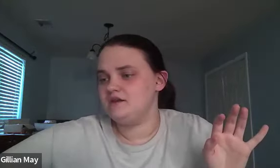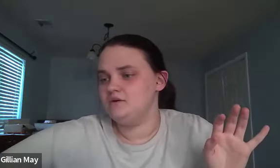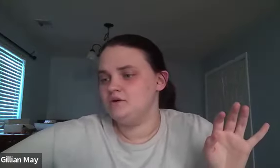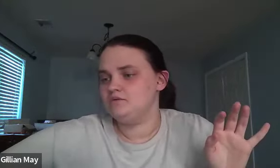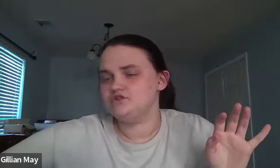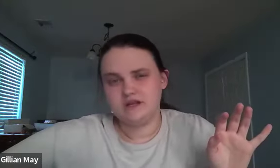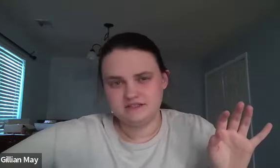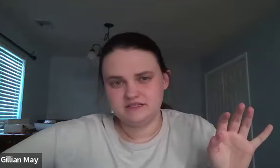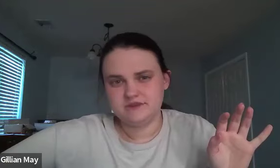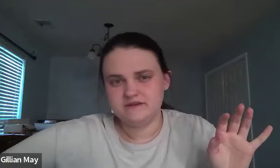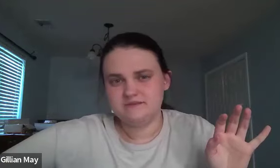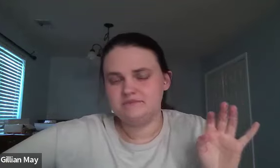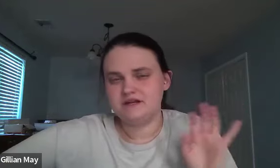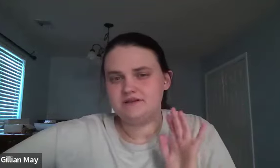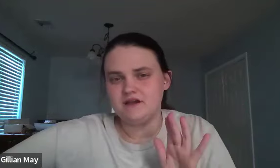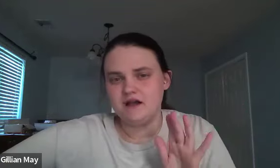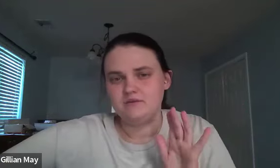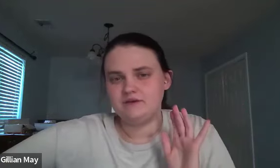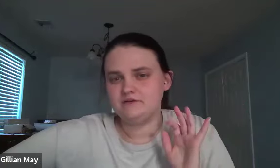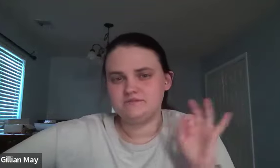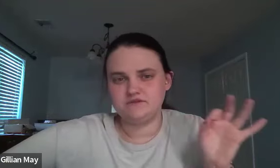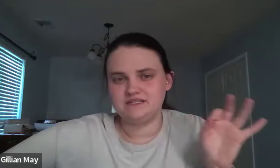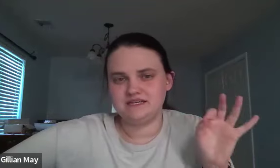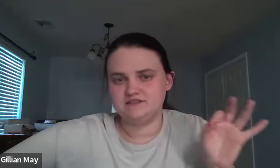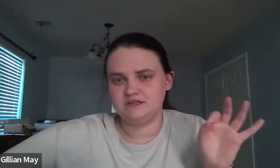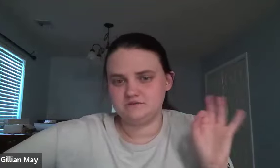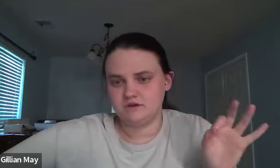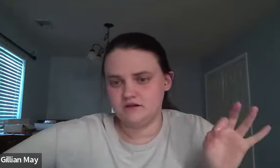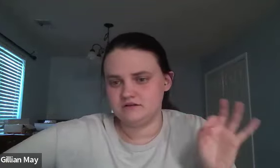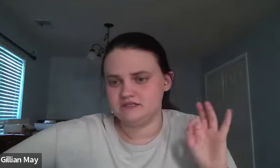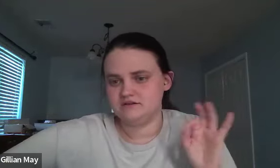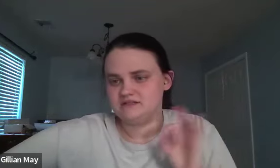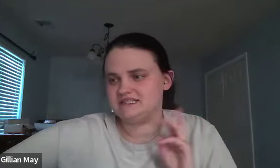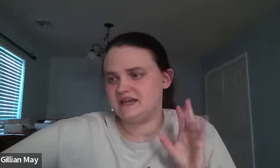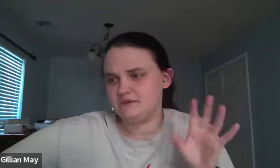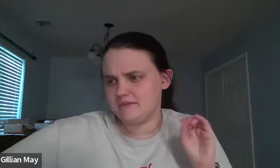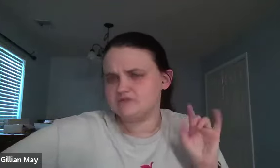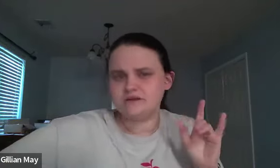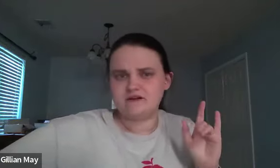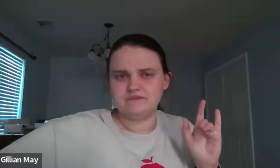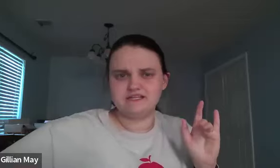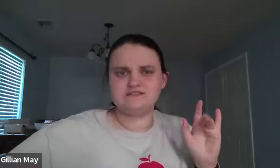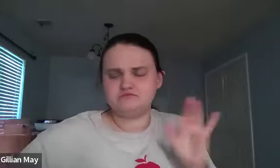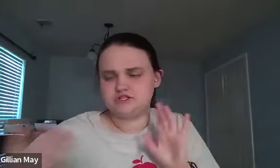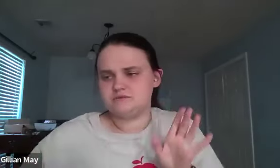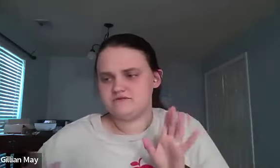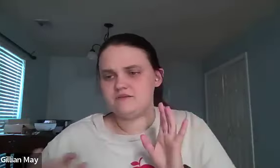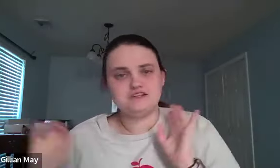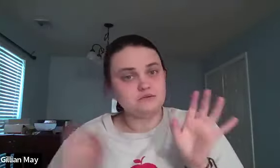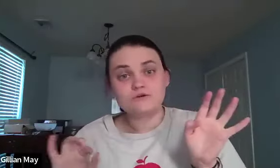then we'll try to start some of the family, but if not, we can always move that to next week as well. Because I know we got about 25 minutes, which should be fine, but I don't want to